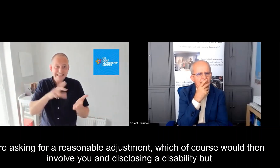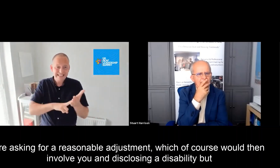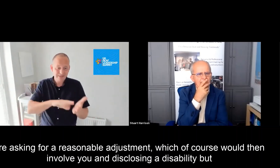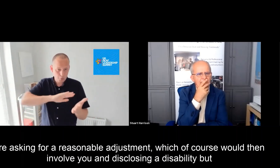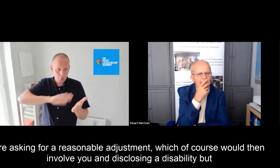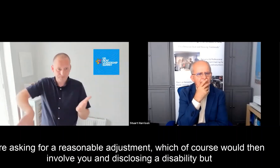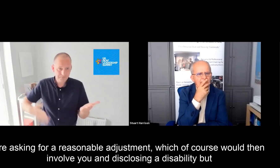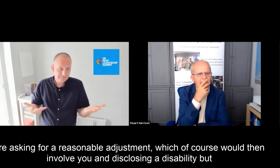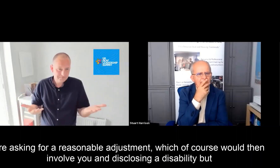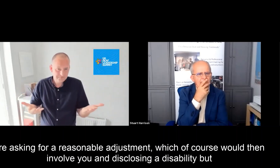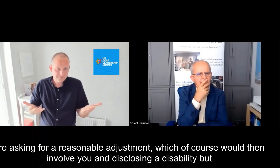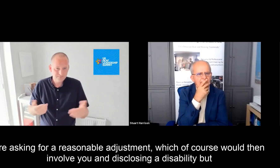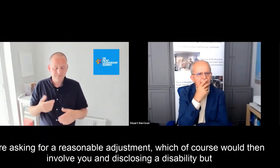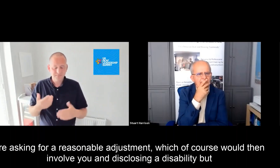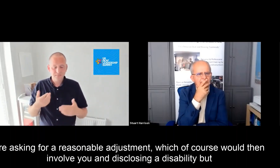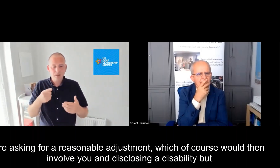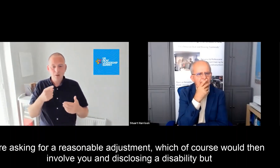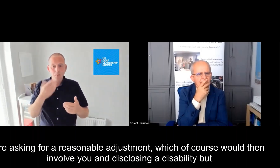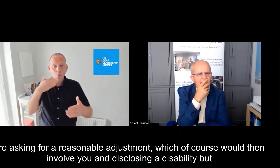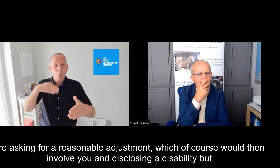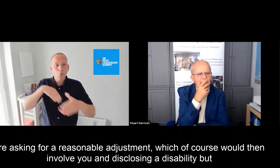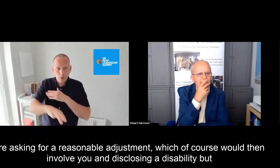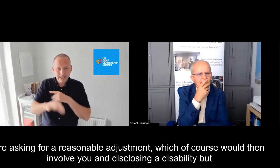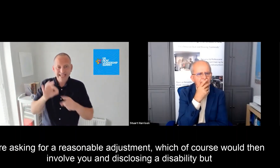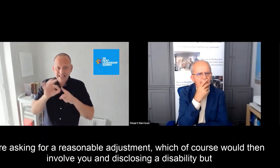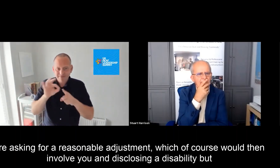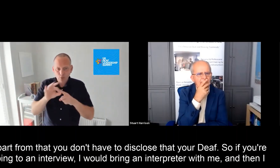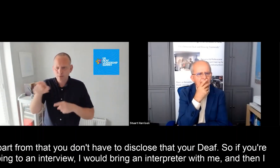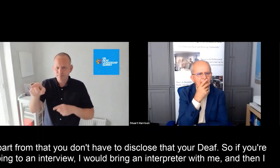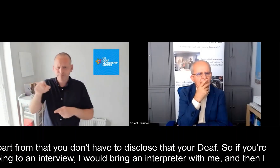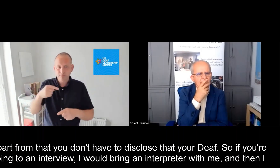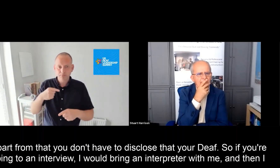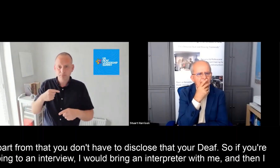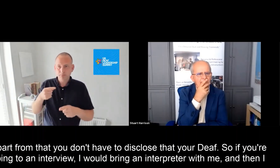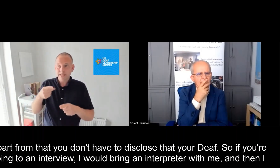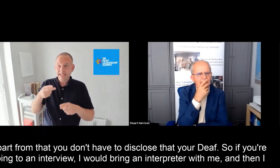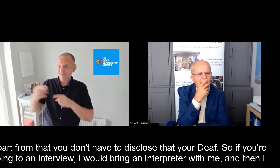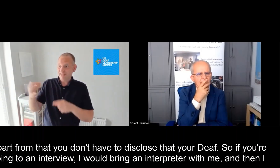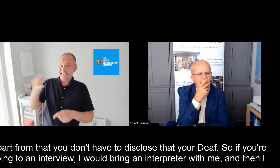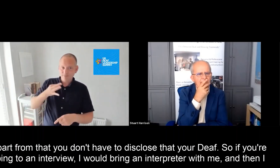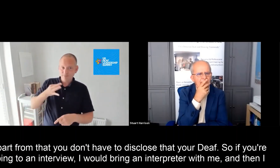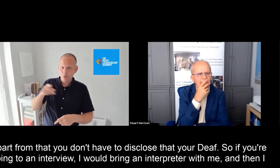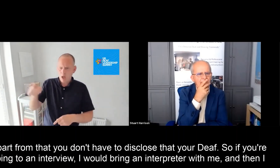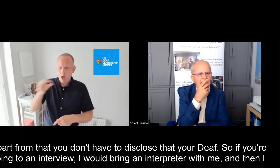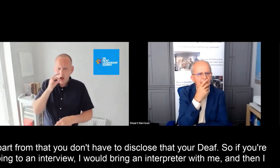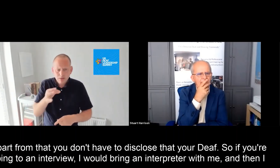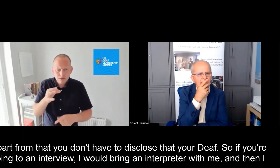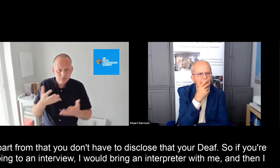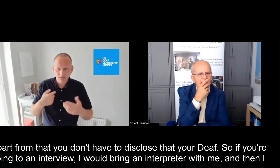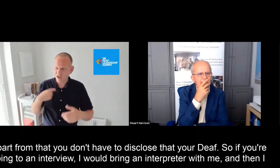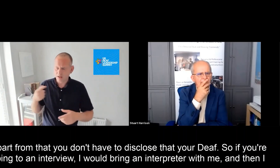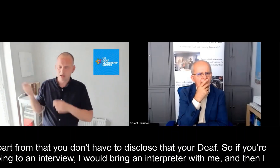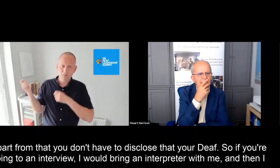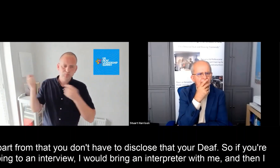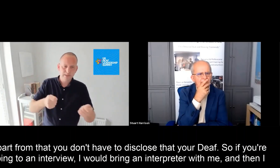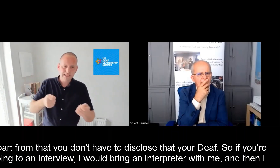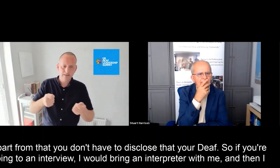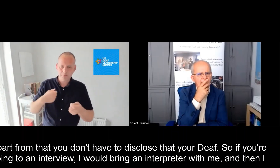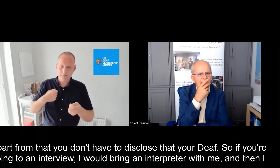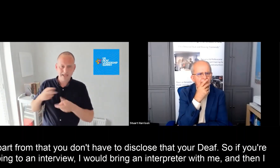you disclosing a disability. But apart from that, you don't have to disclose that you're deaf. So if you're going to an interview,